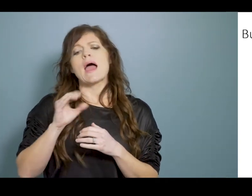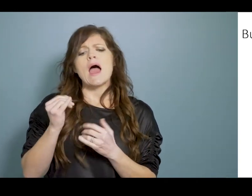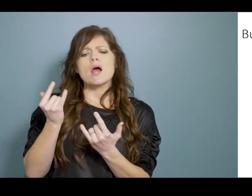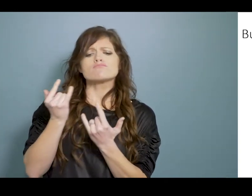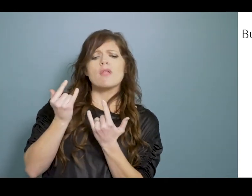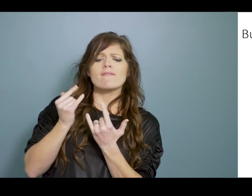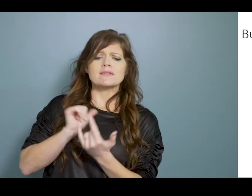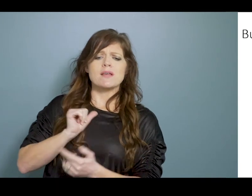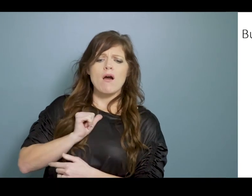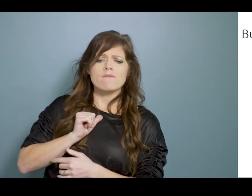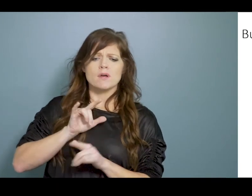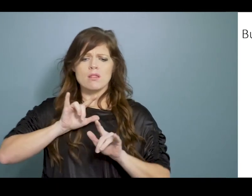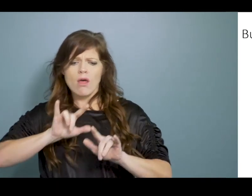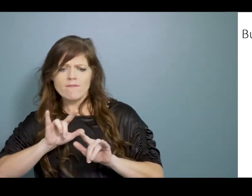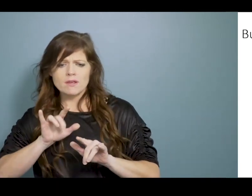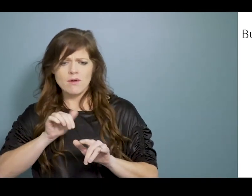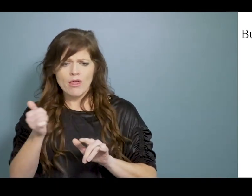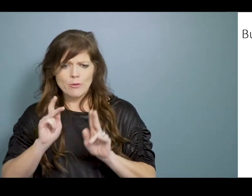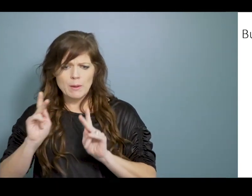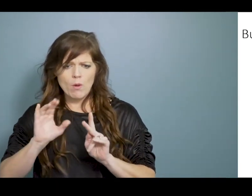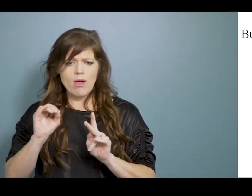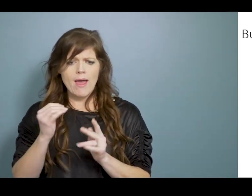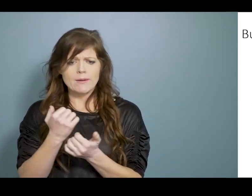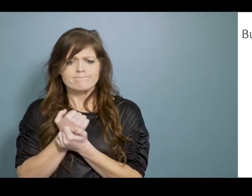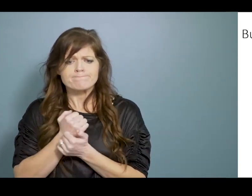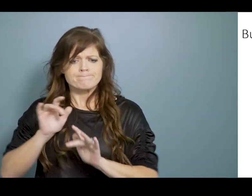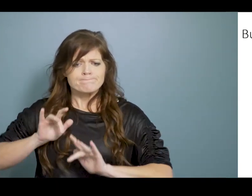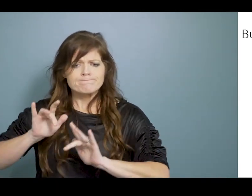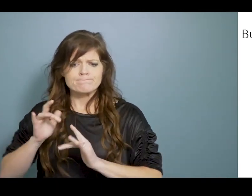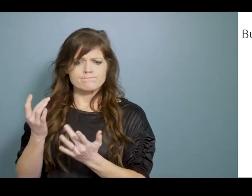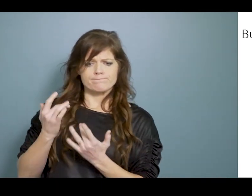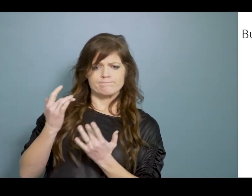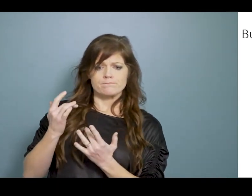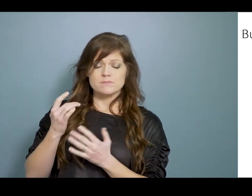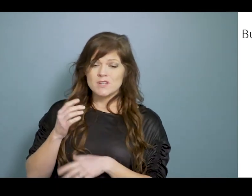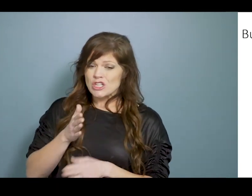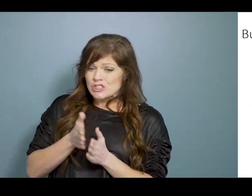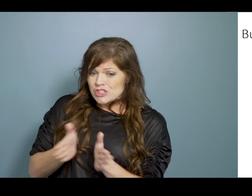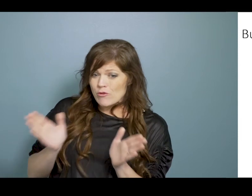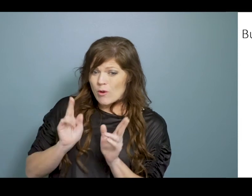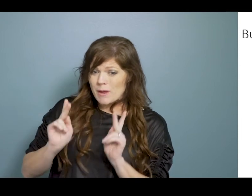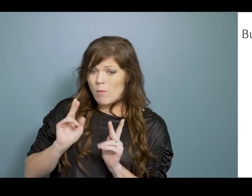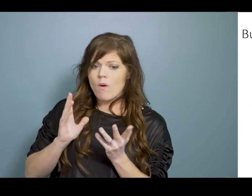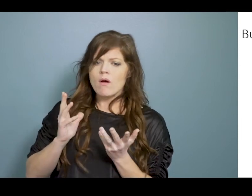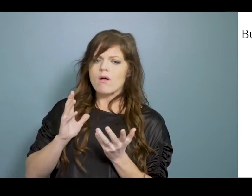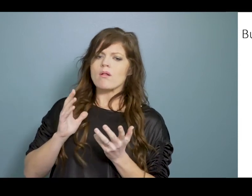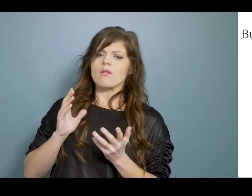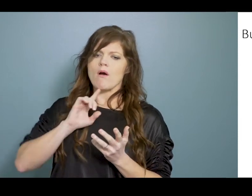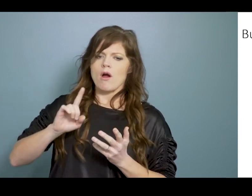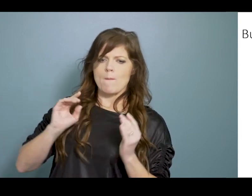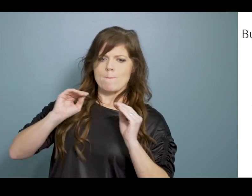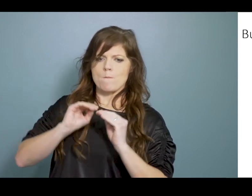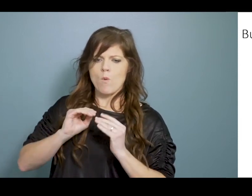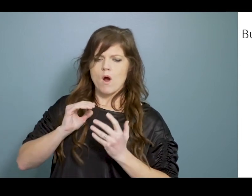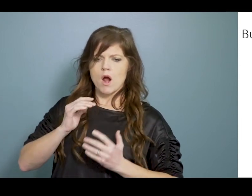ourselves and for others. We're generally really good at caring about other people and understanding where